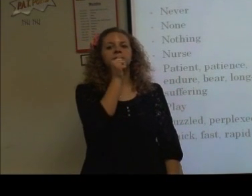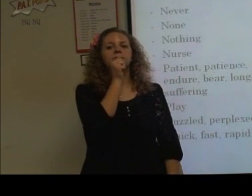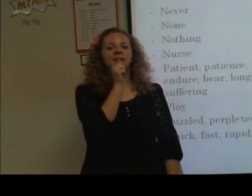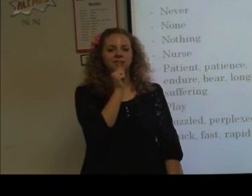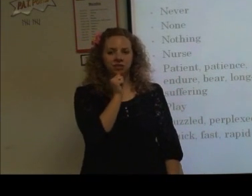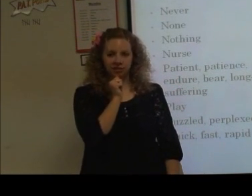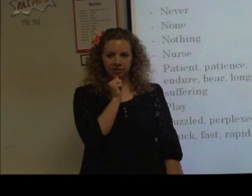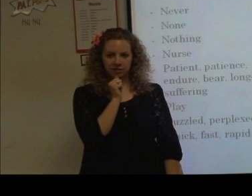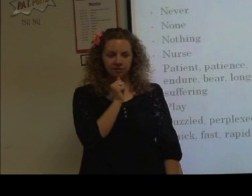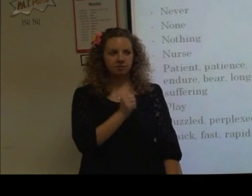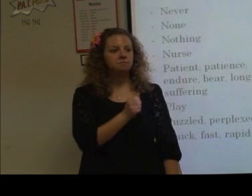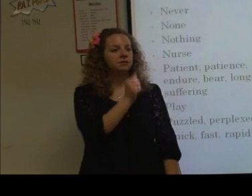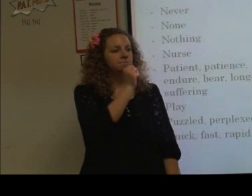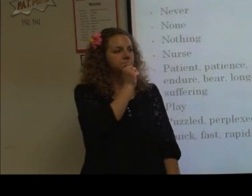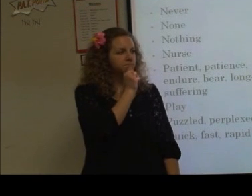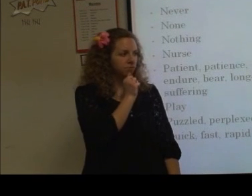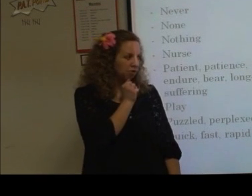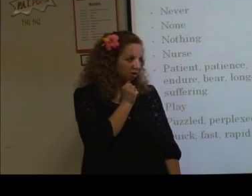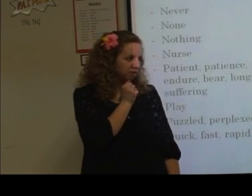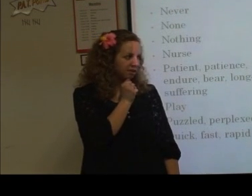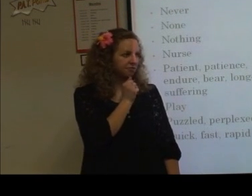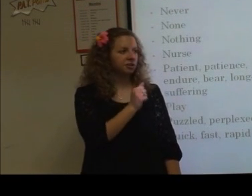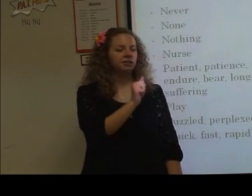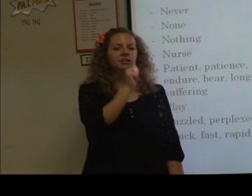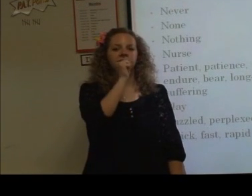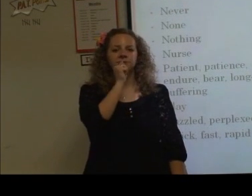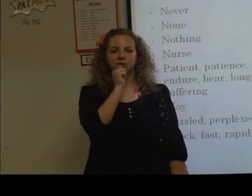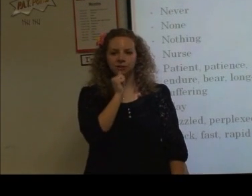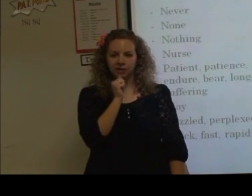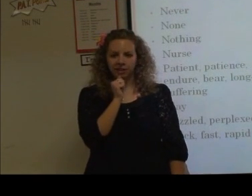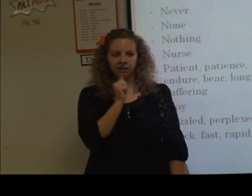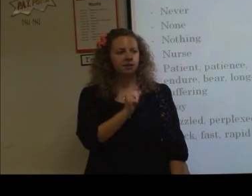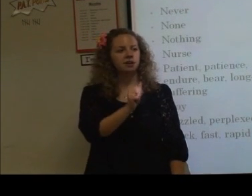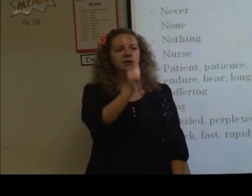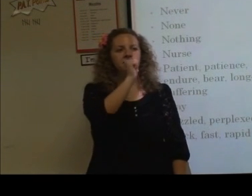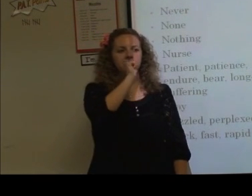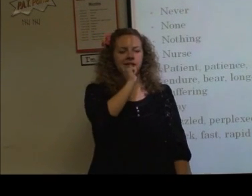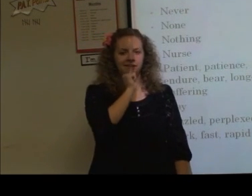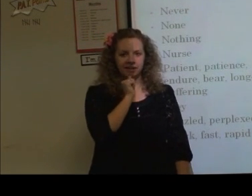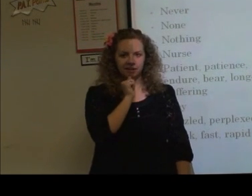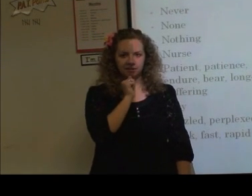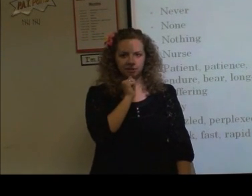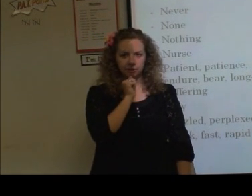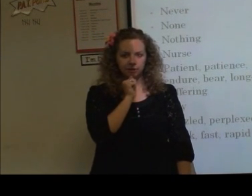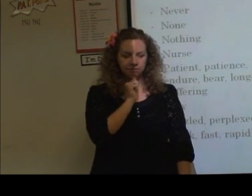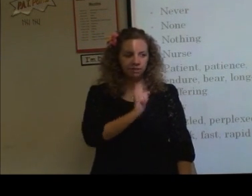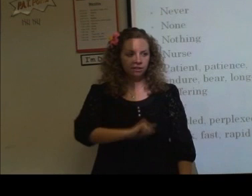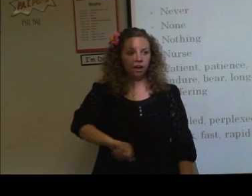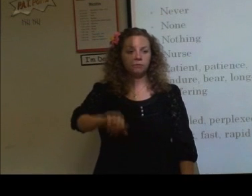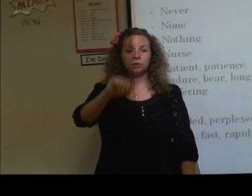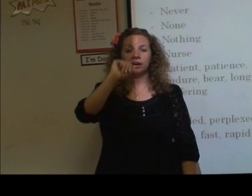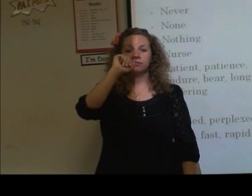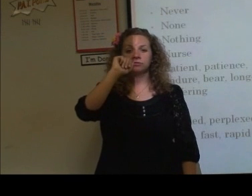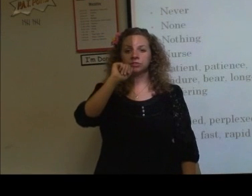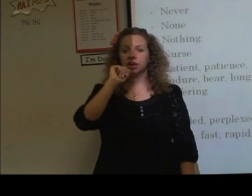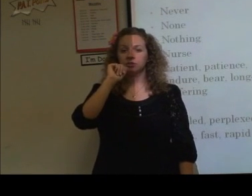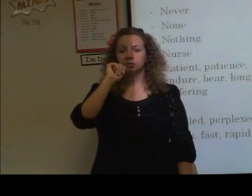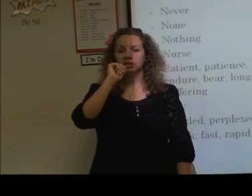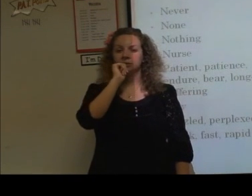And patient, long suffering, enduring it, bearing it. So, you have the other one that's right